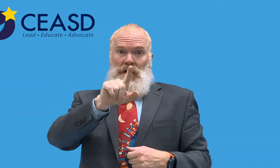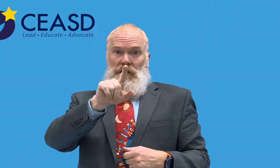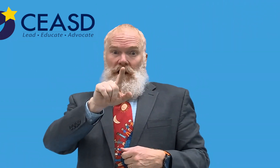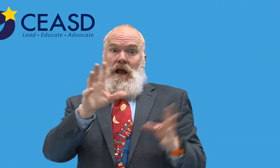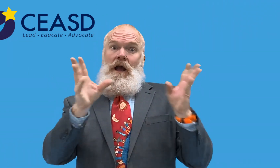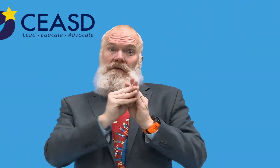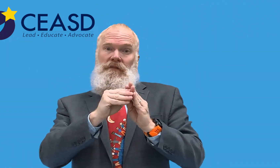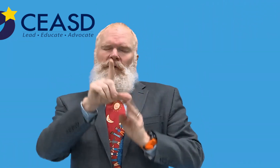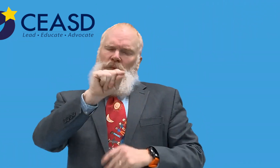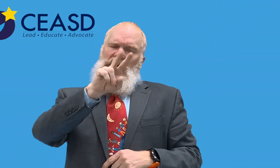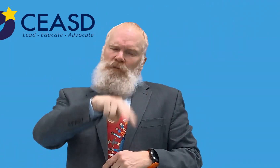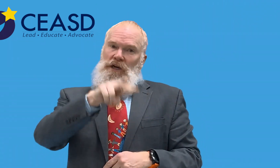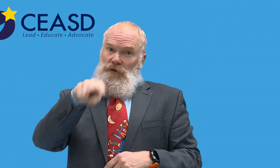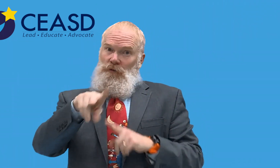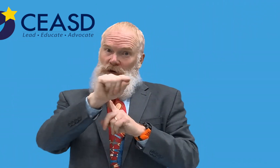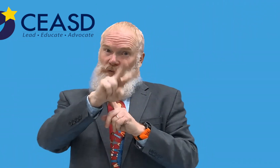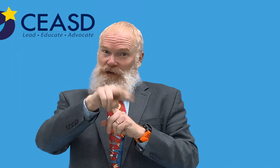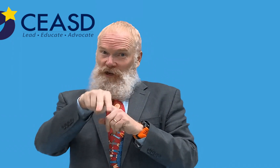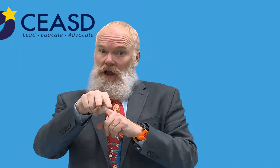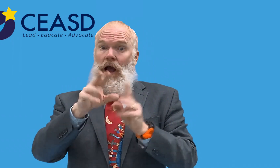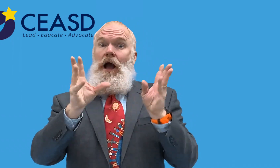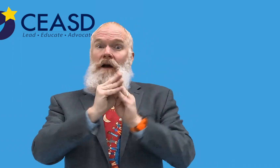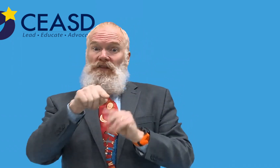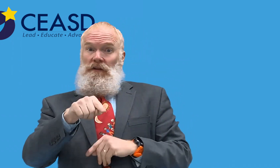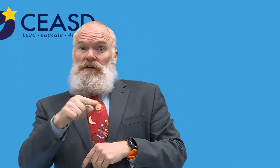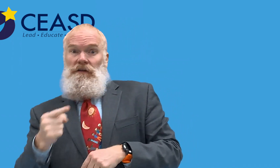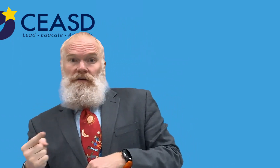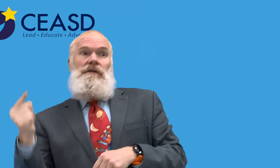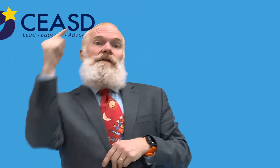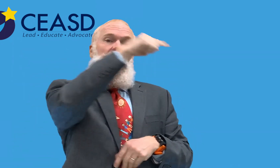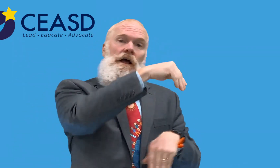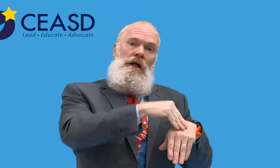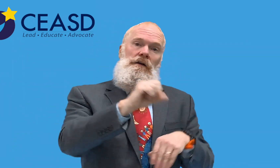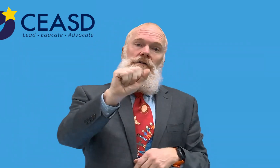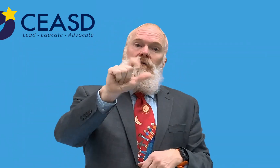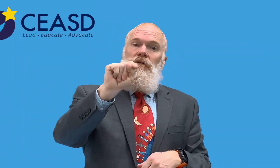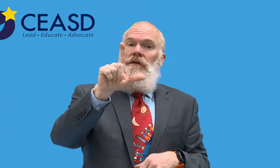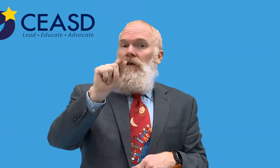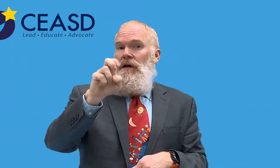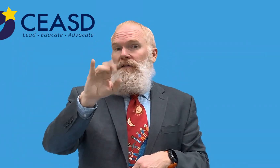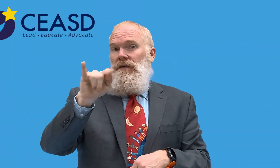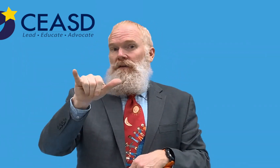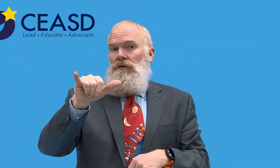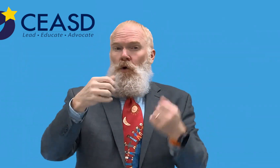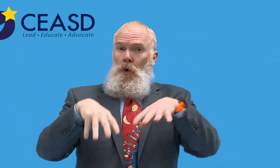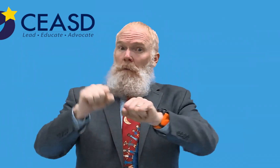the result of which will be shared with you following the October meeting. We will be welcoming your feedback until our